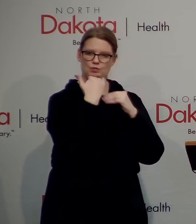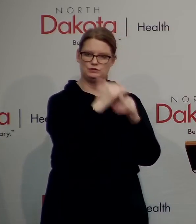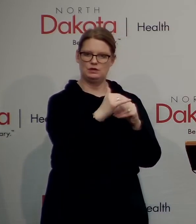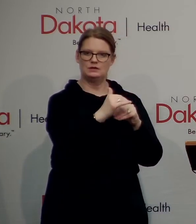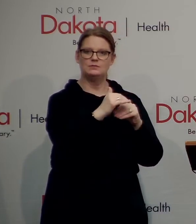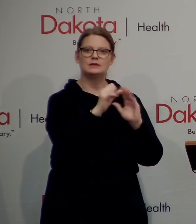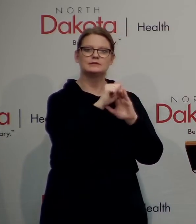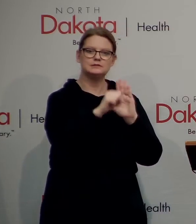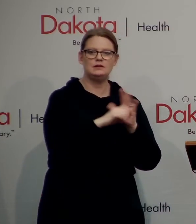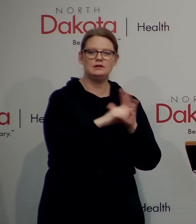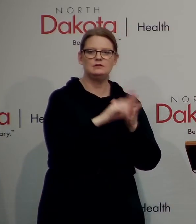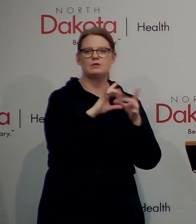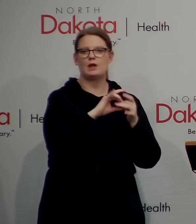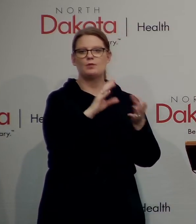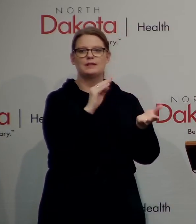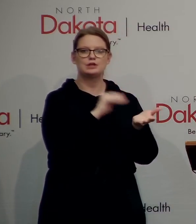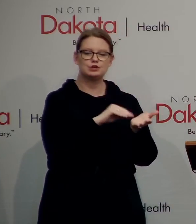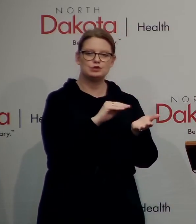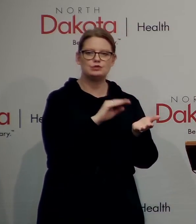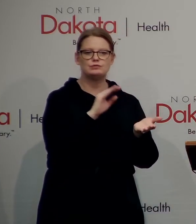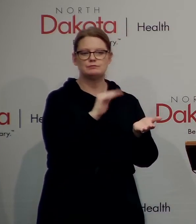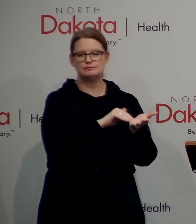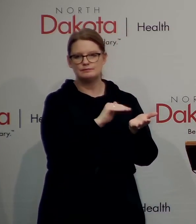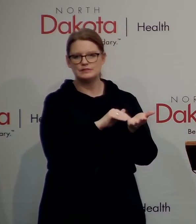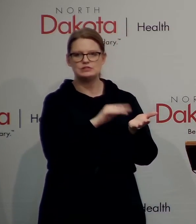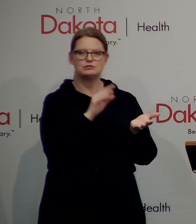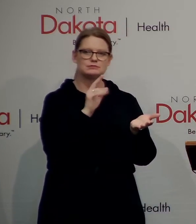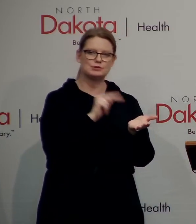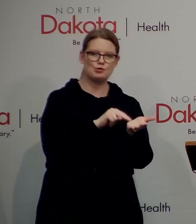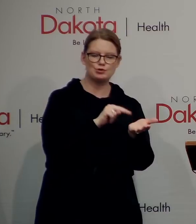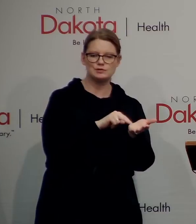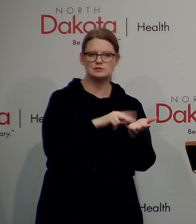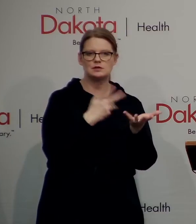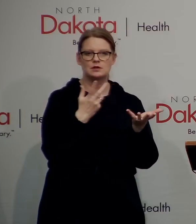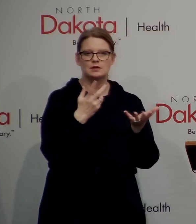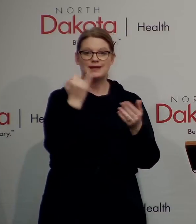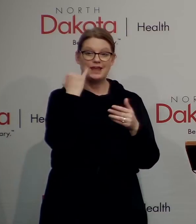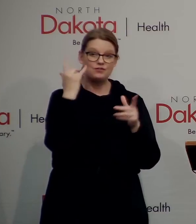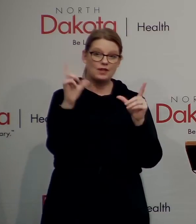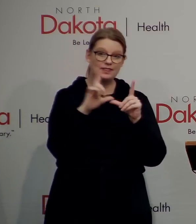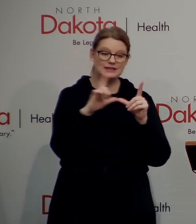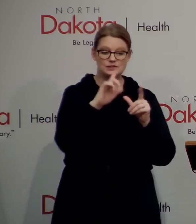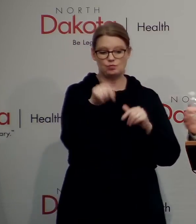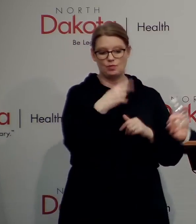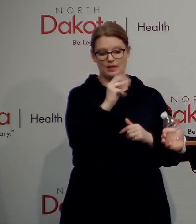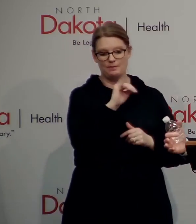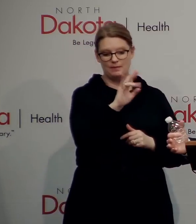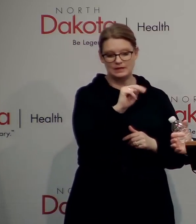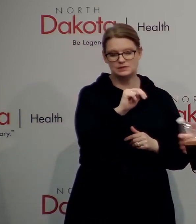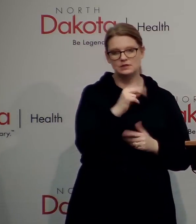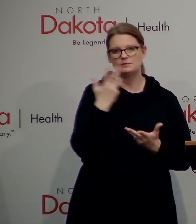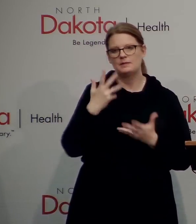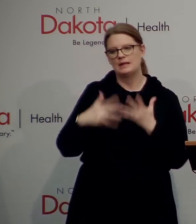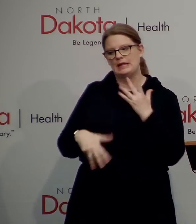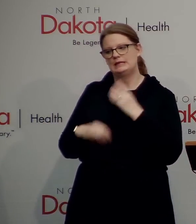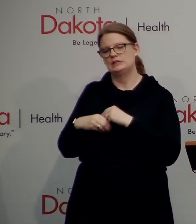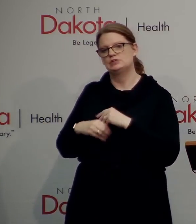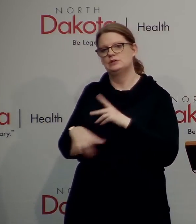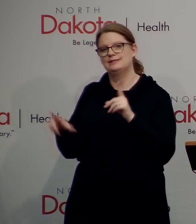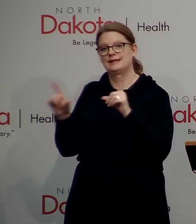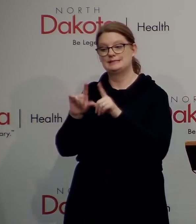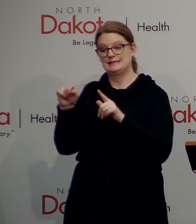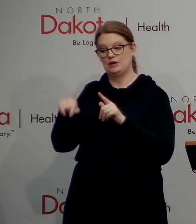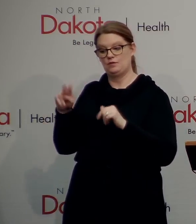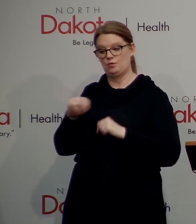to physicians and nurses of all classifications. For example, if you're licensed only in Minnesota, you may take additional licensing for North